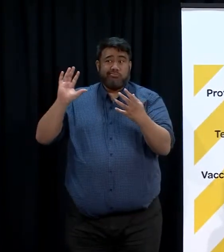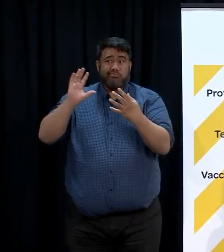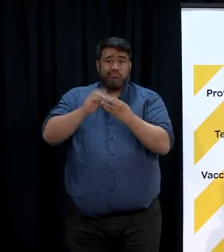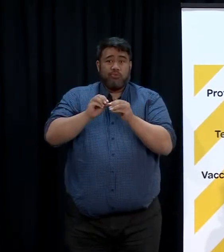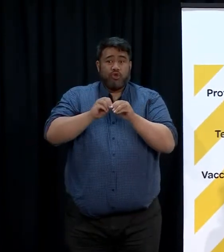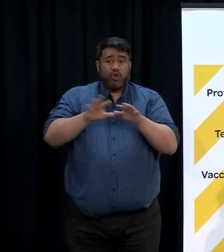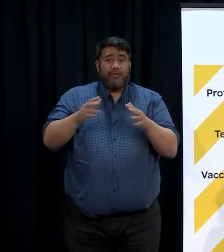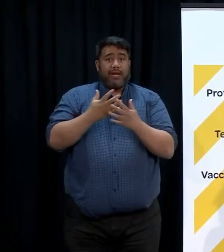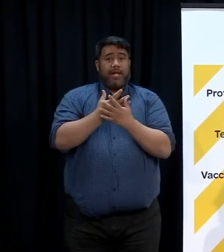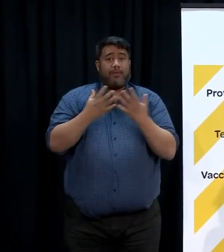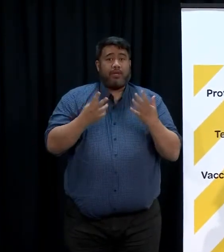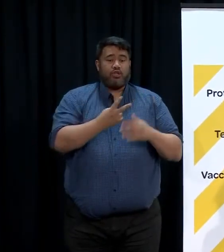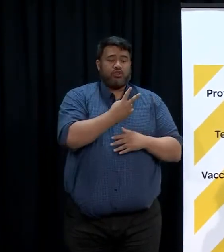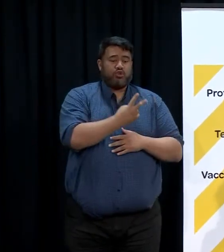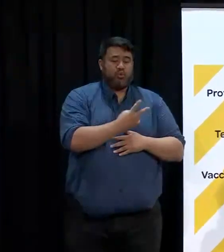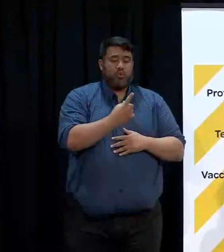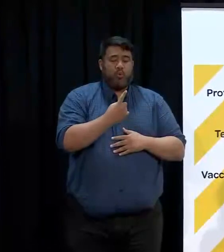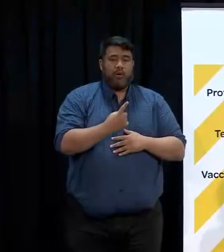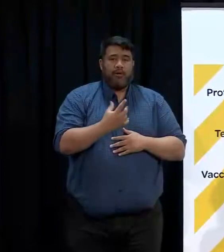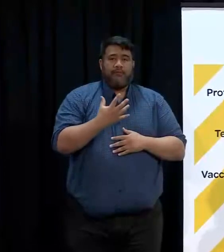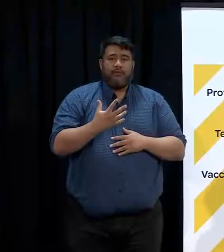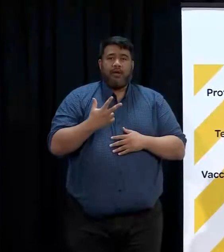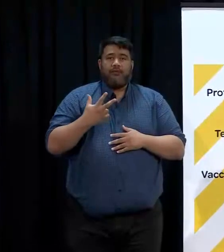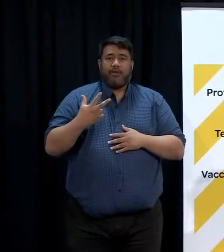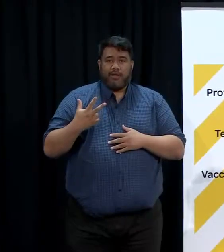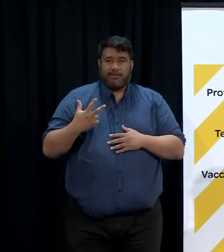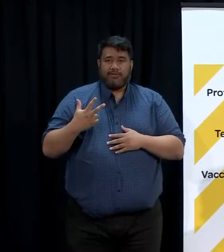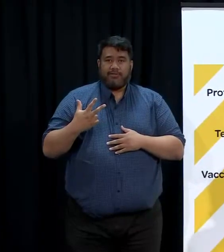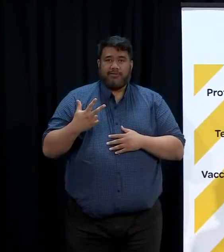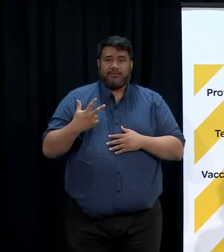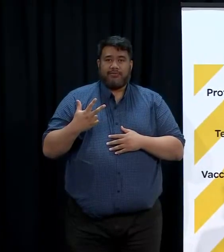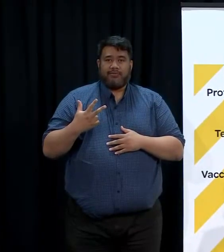now 2,158, and pleasingly,